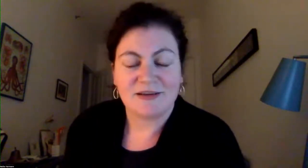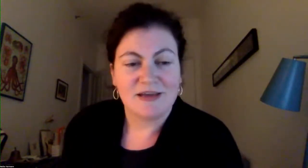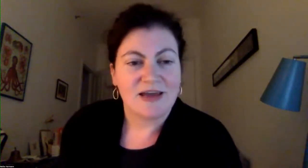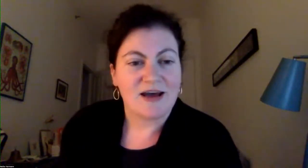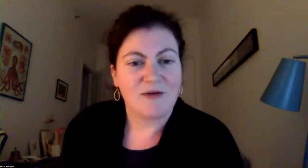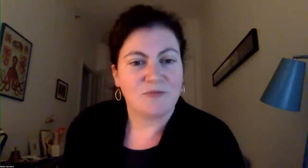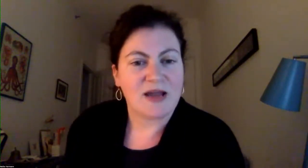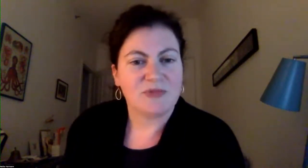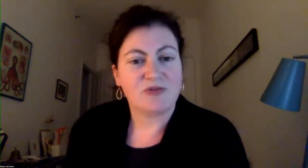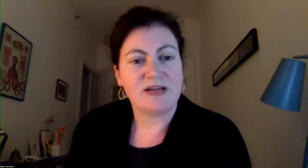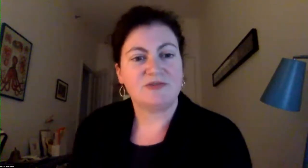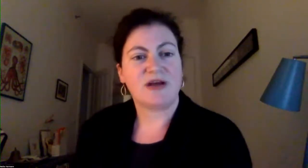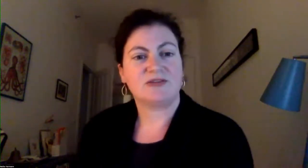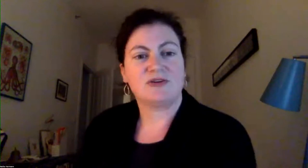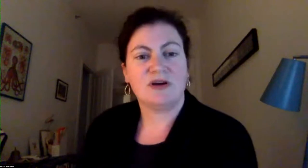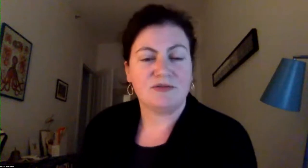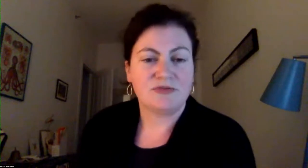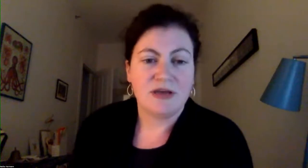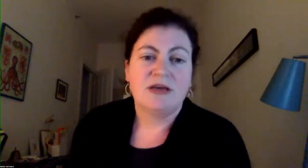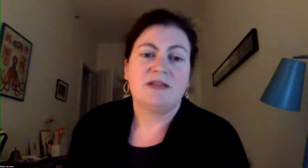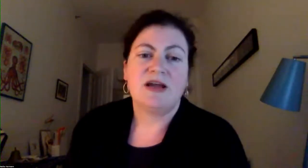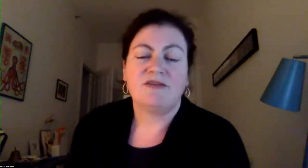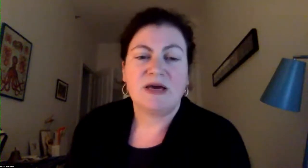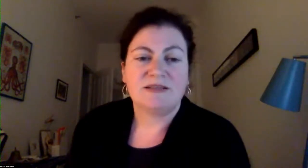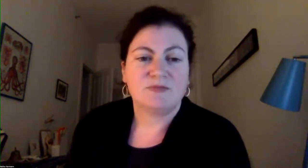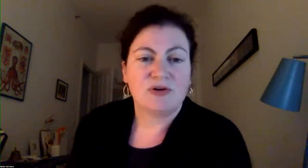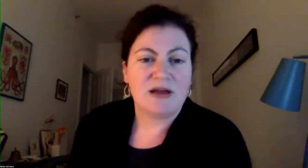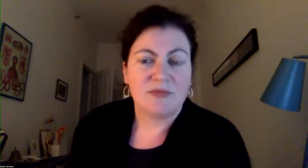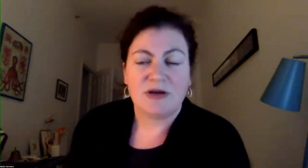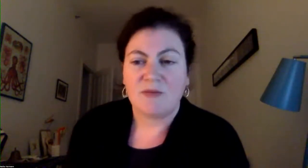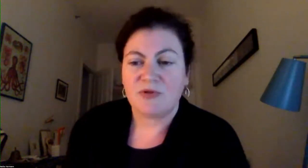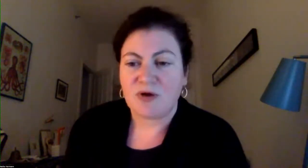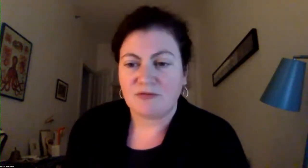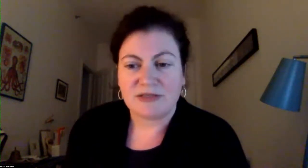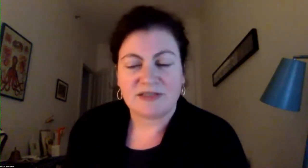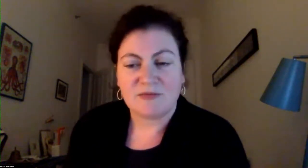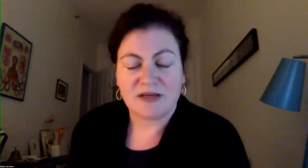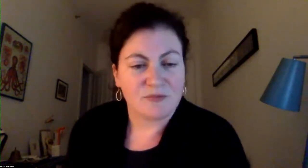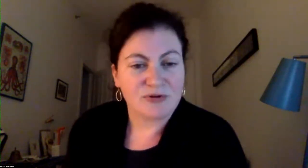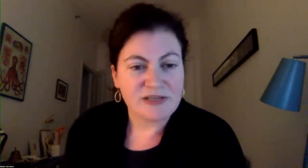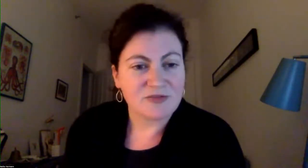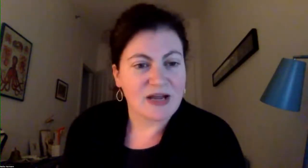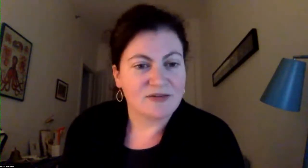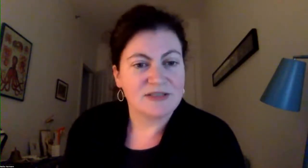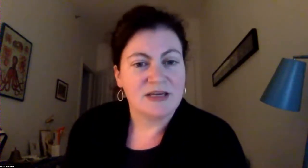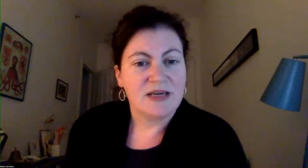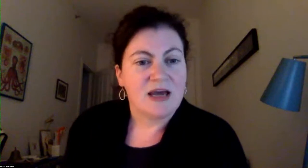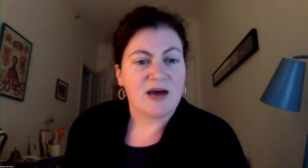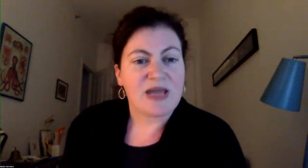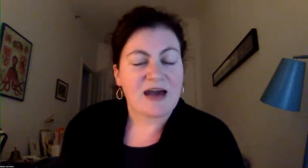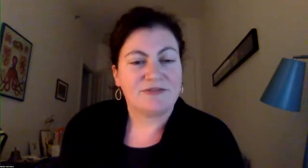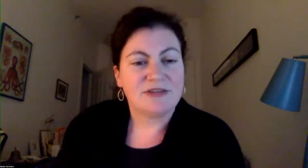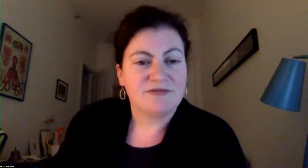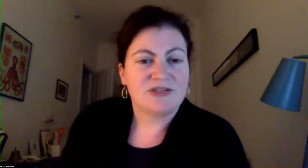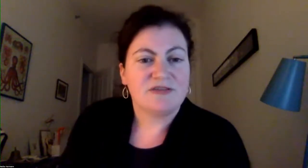tonight. I'm the creative director of the Narrative Medicine Program. You've probably seen me on previous rounds.